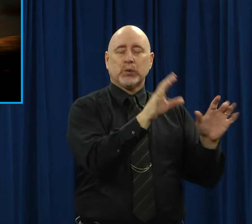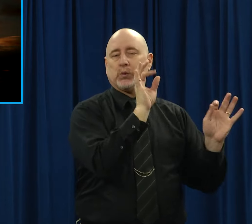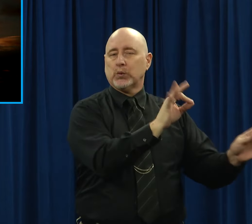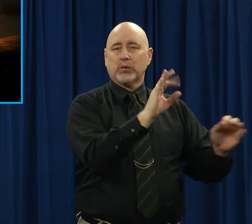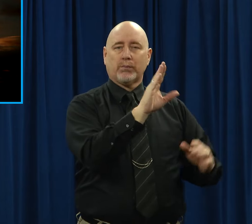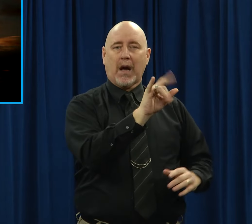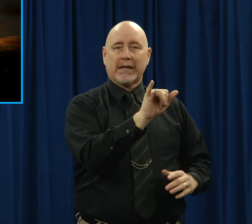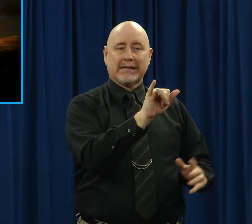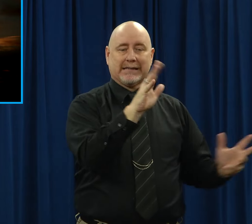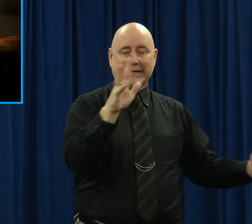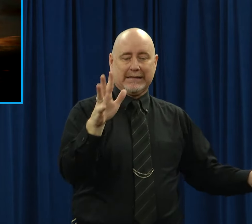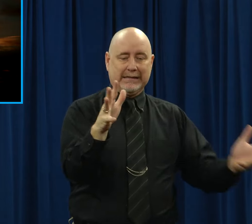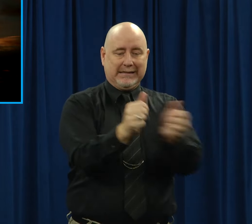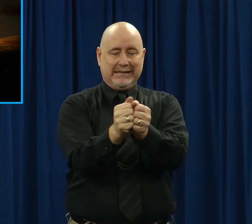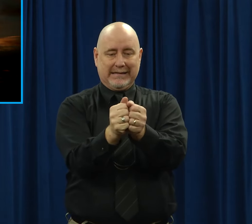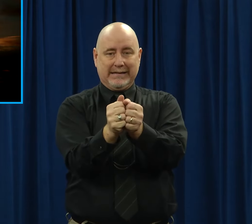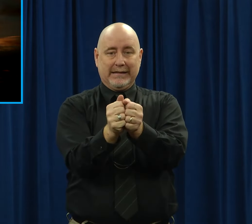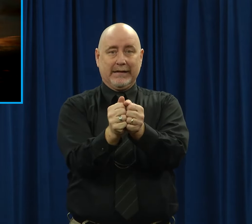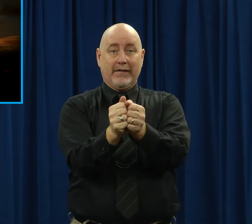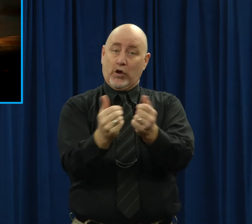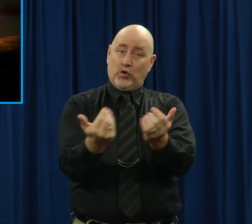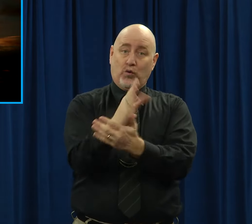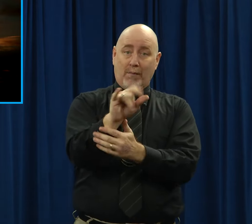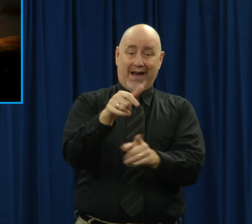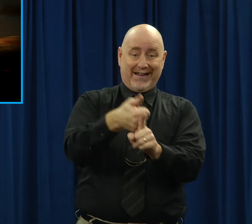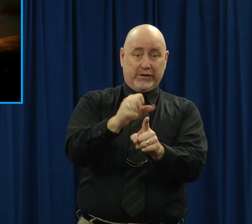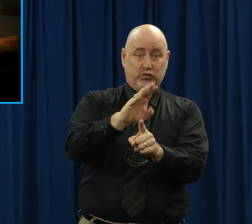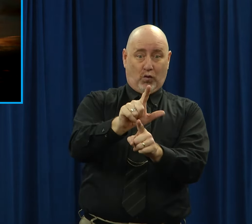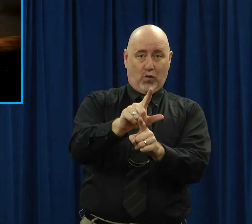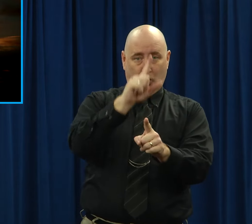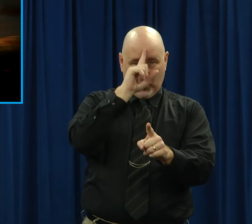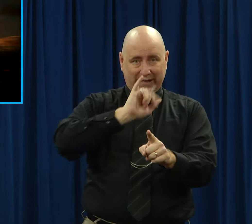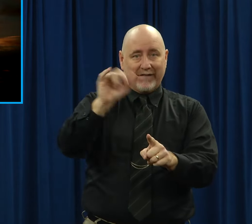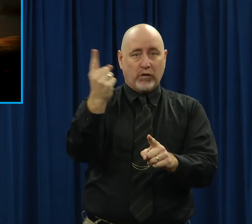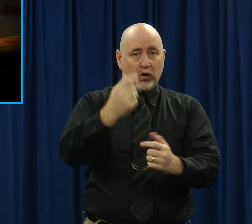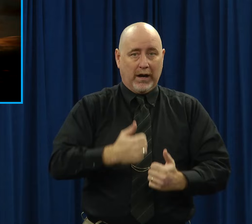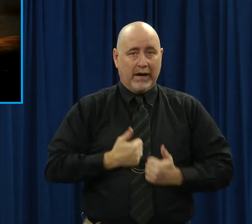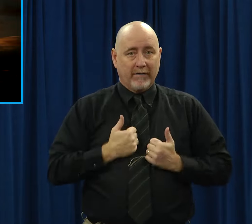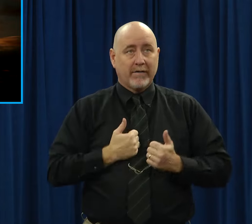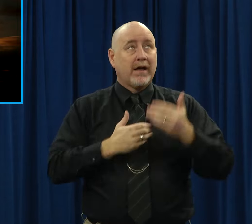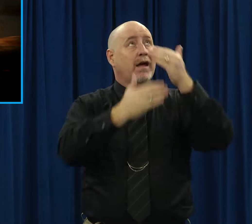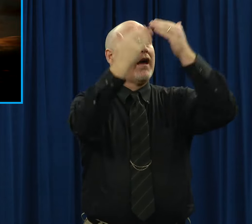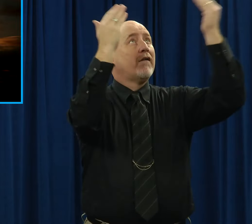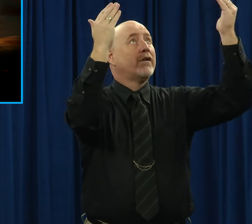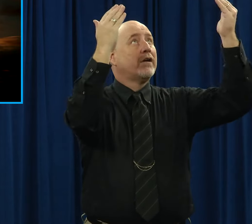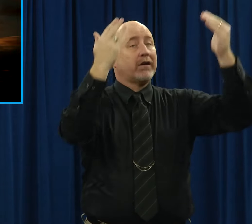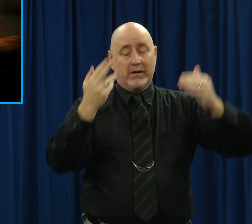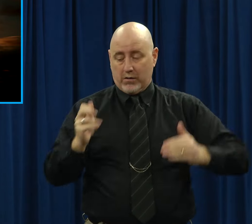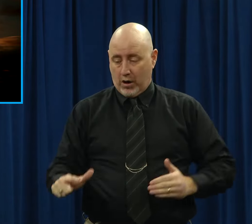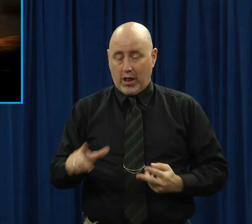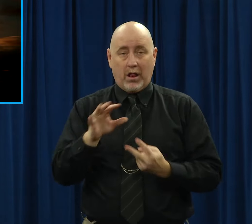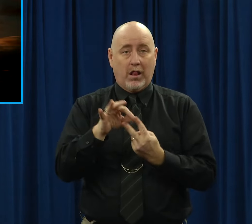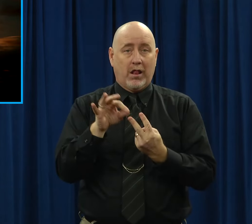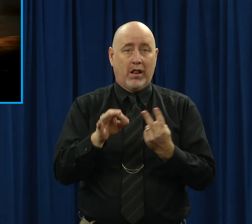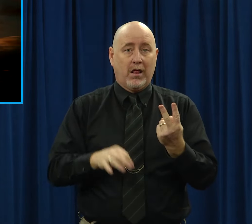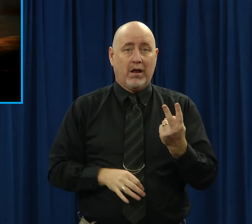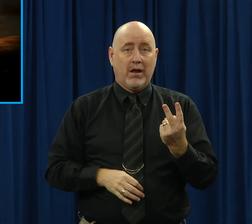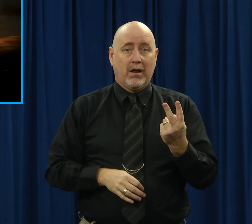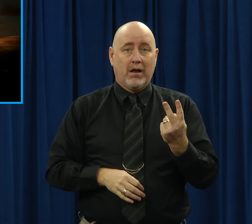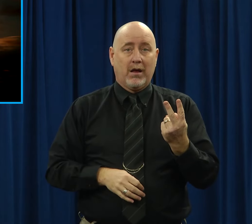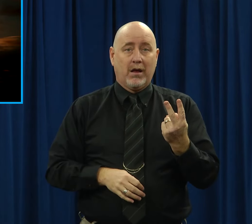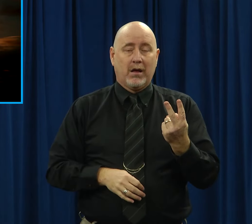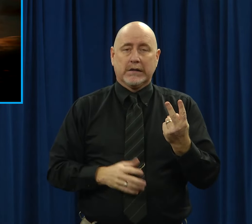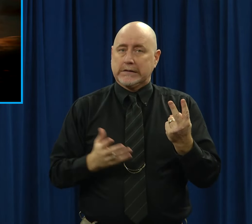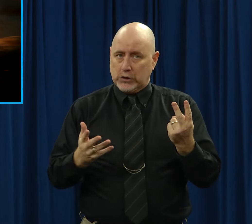new incorruptible body, and then that soul and the new body will spend eternity in heaven or